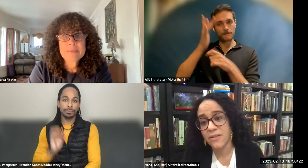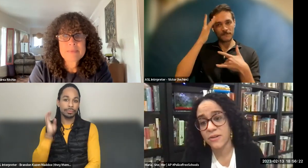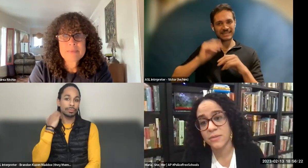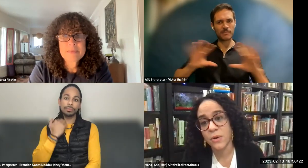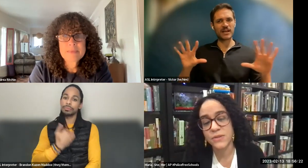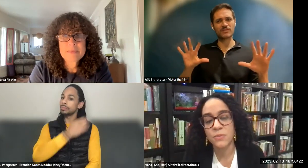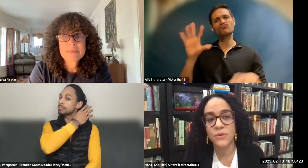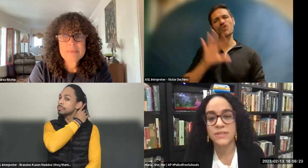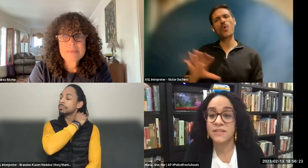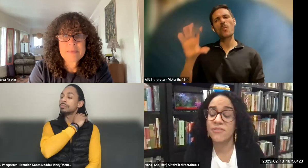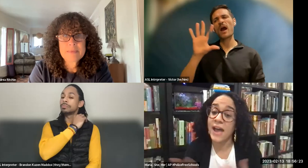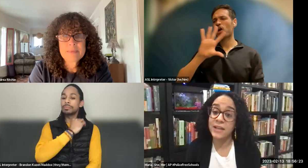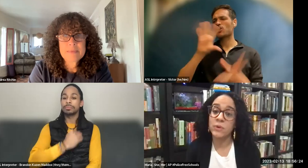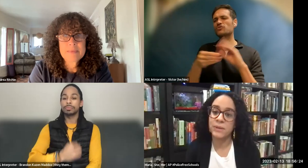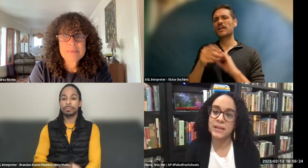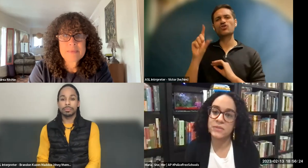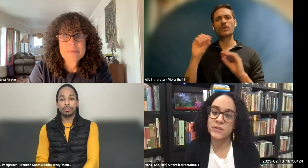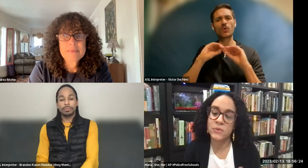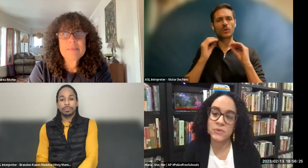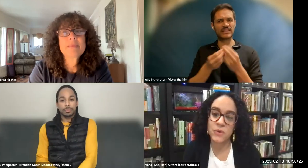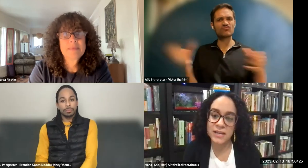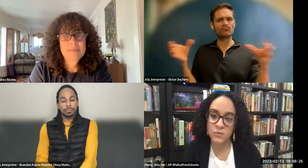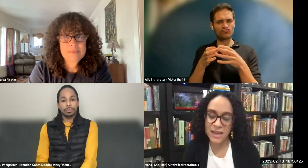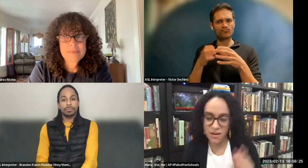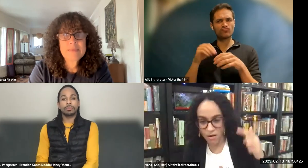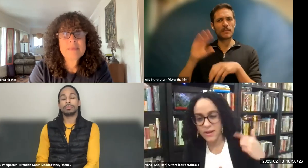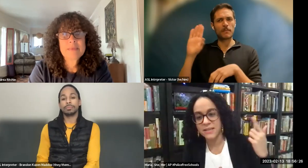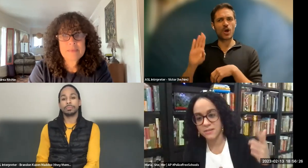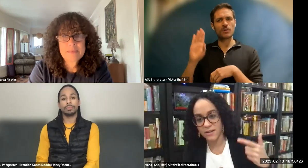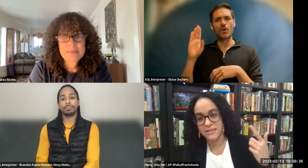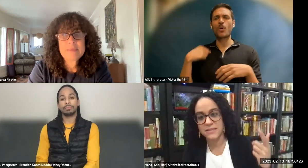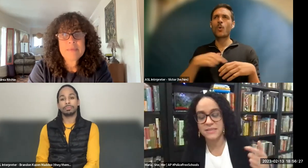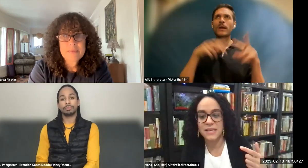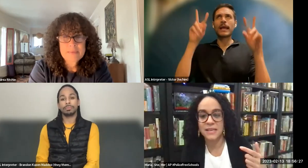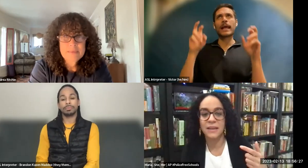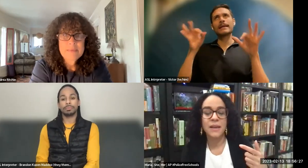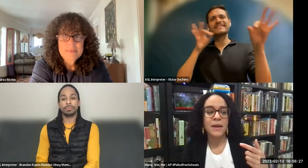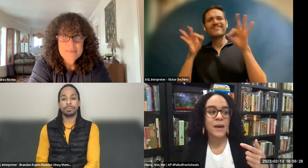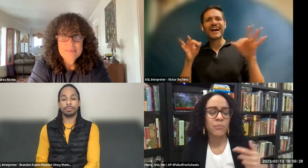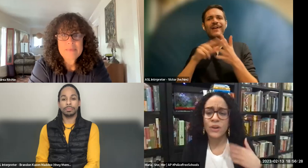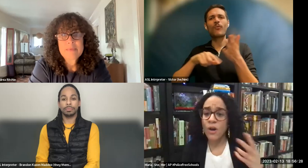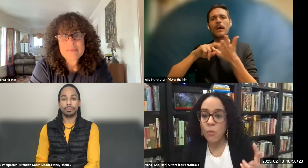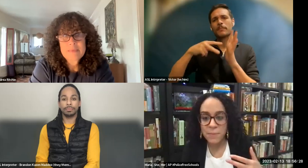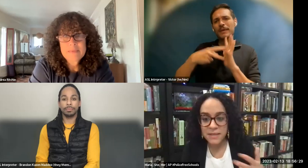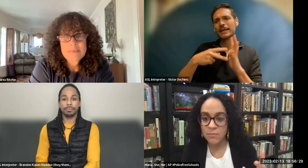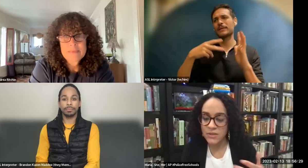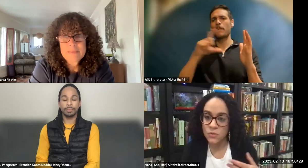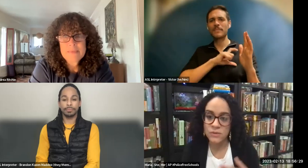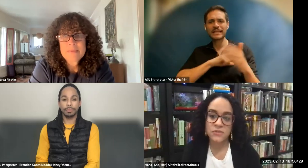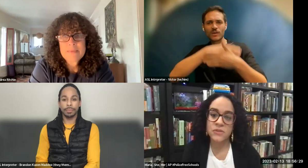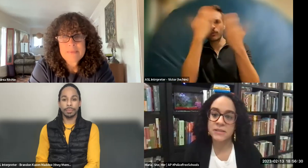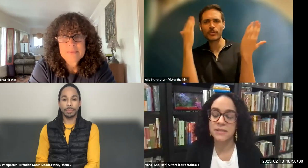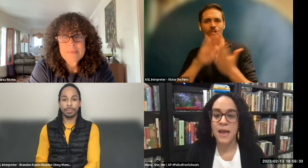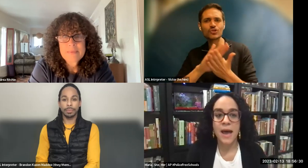organizations gathered in Baltimore to define what police-free schools was. We had already started to see the co-opting by